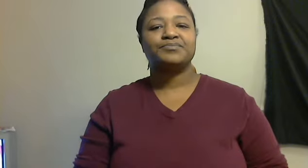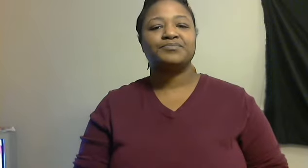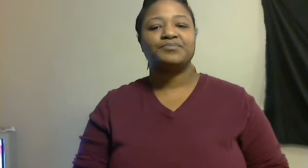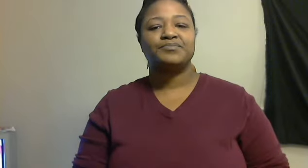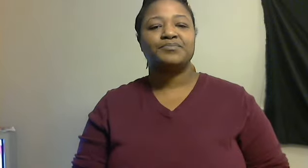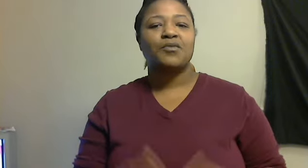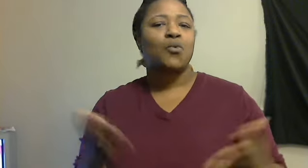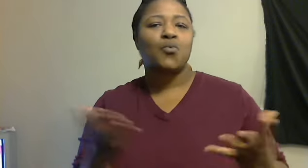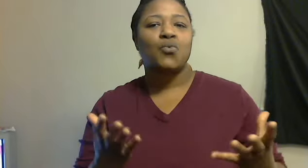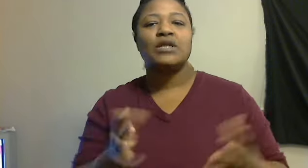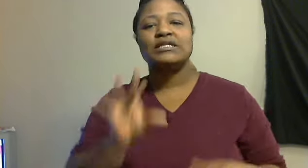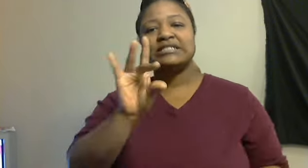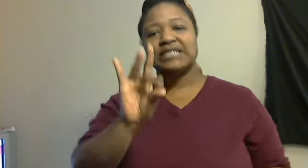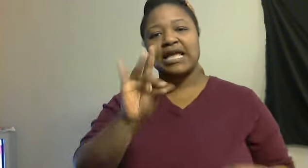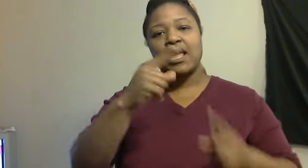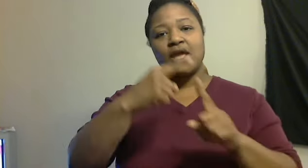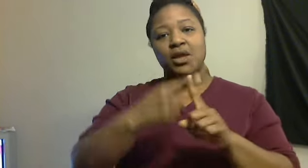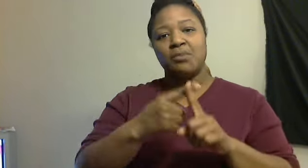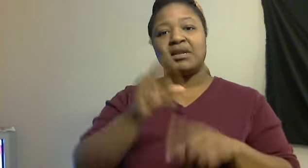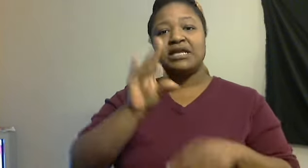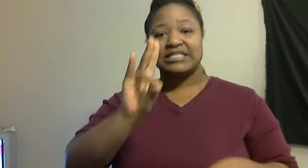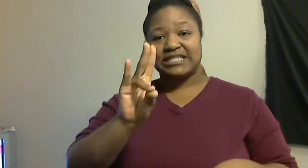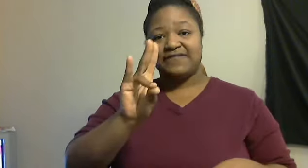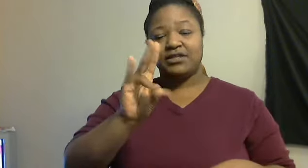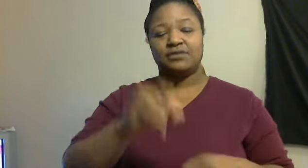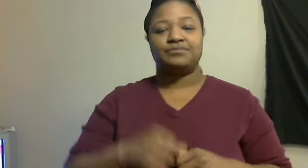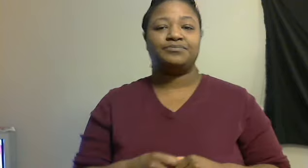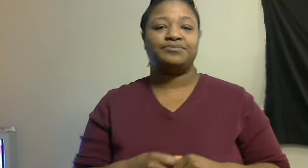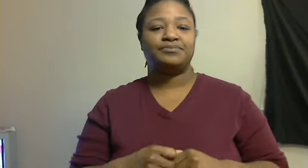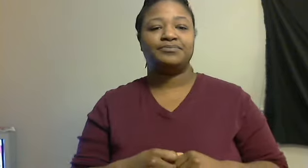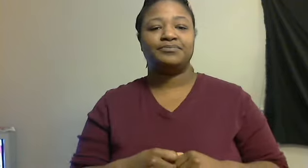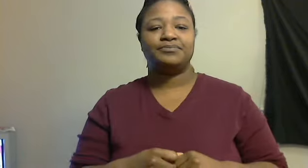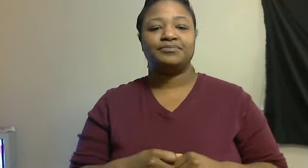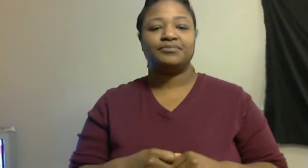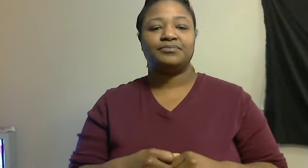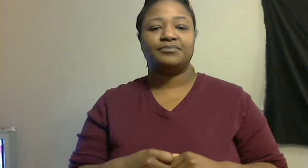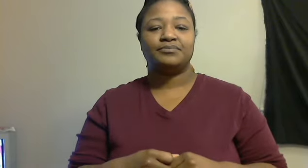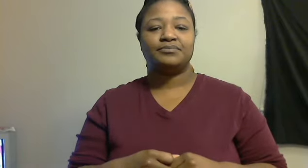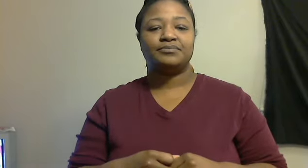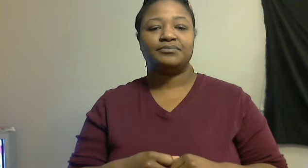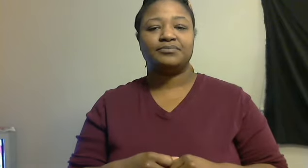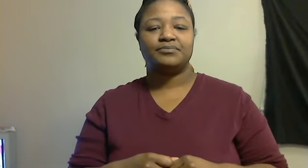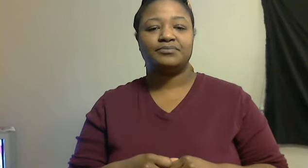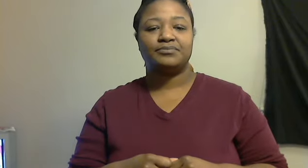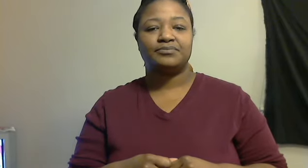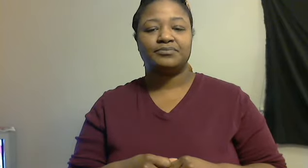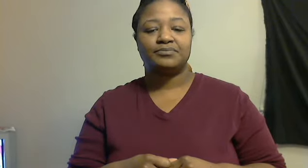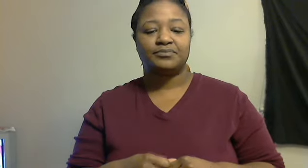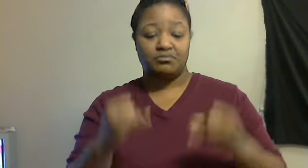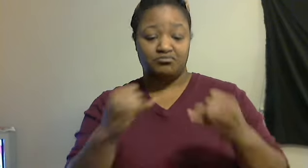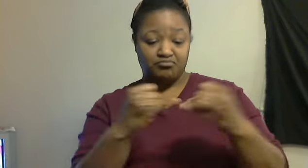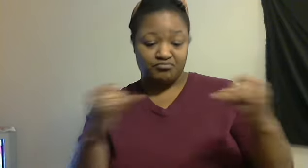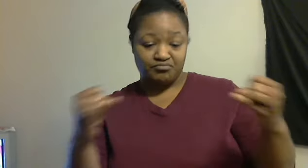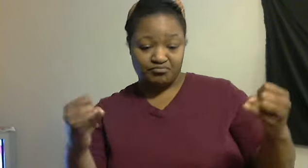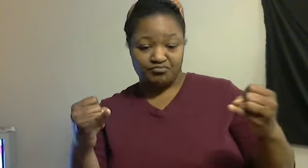8 plus 7? Well, if you can still read this, 8 is right here, right? We're going to